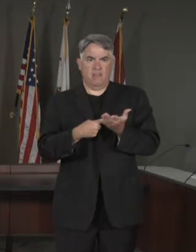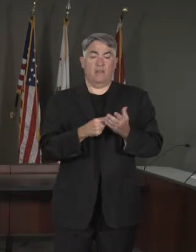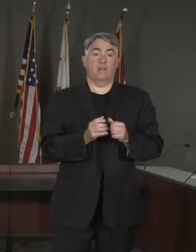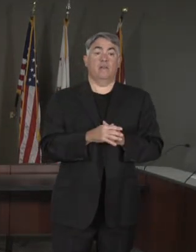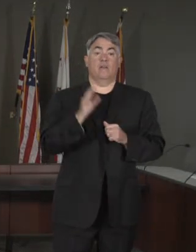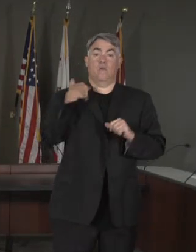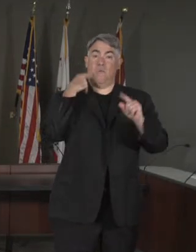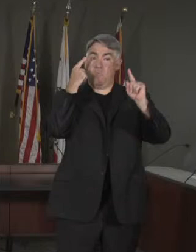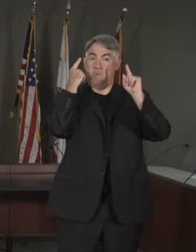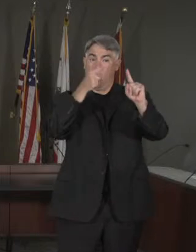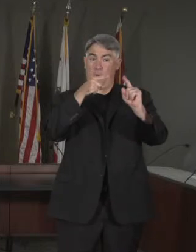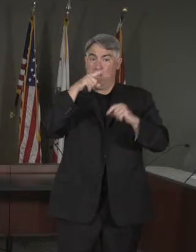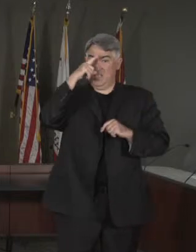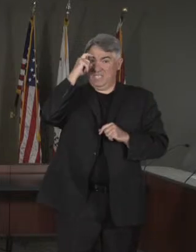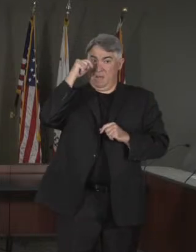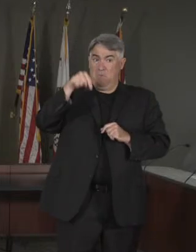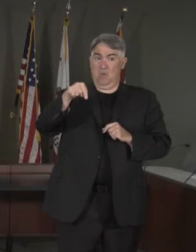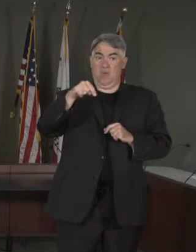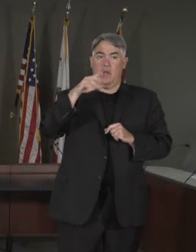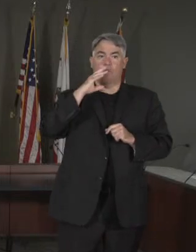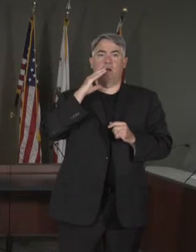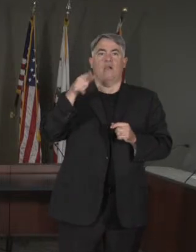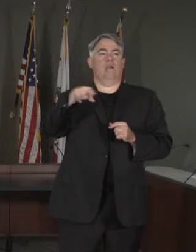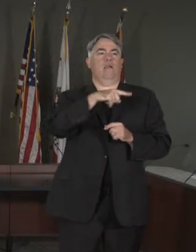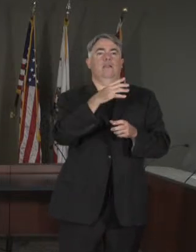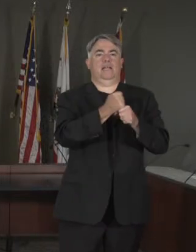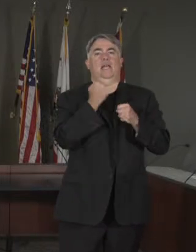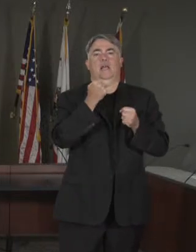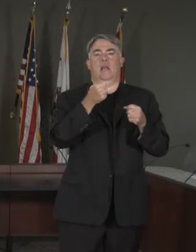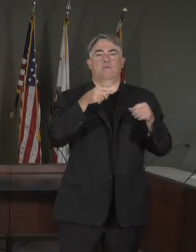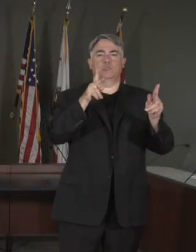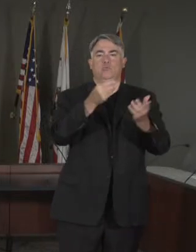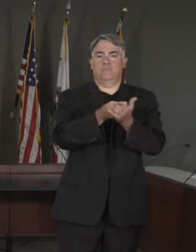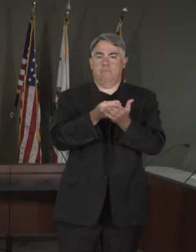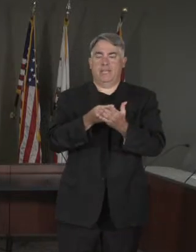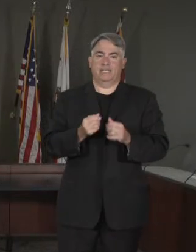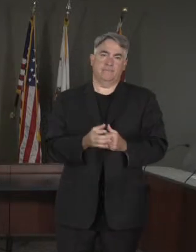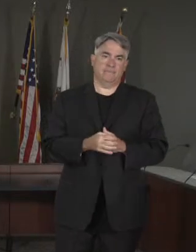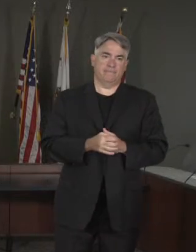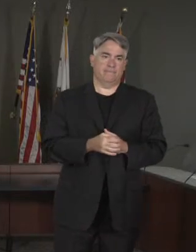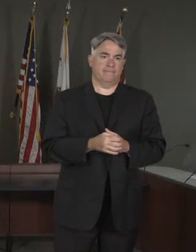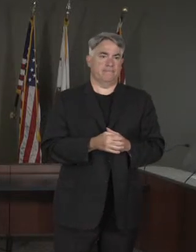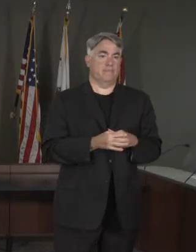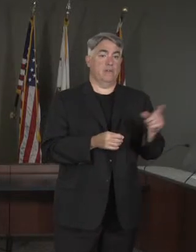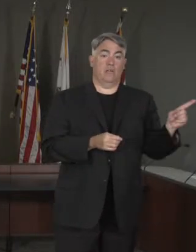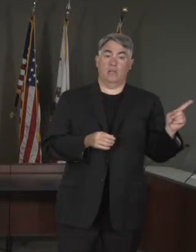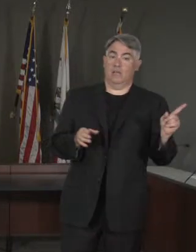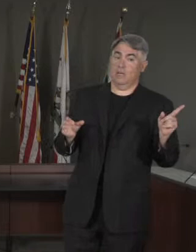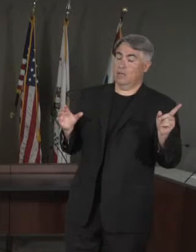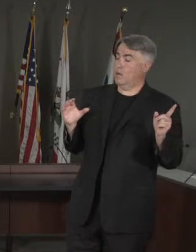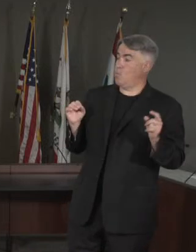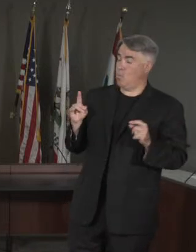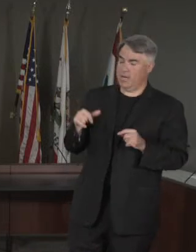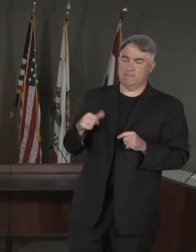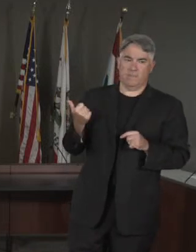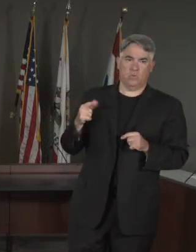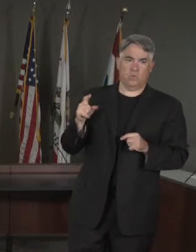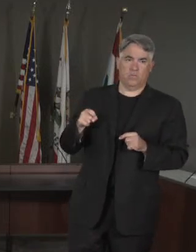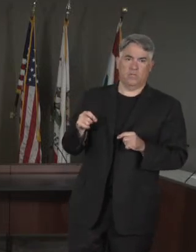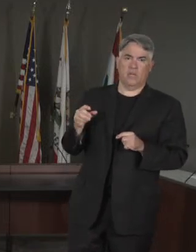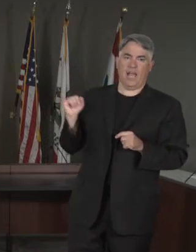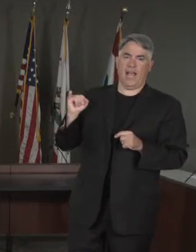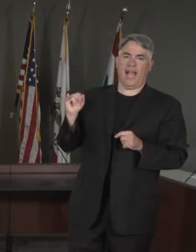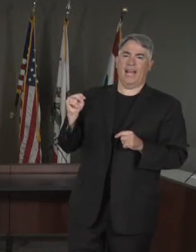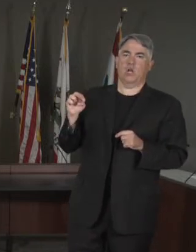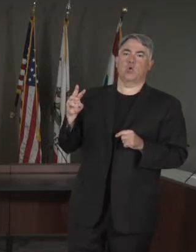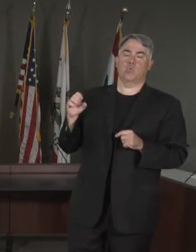summer, folks will be able to benefit from those programs. This question is from Cody Delaney with iNewsSource, and there are